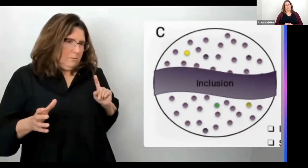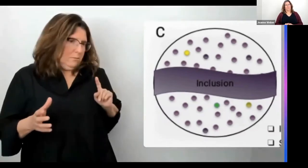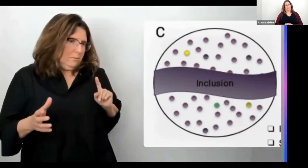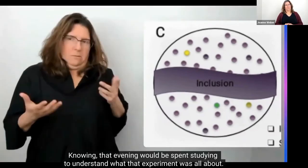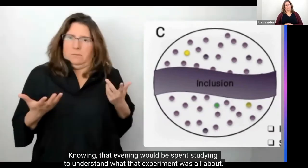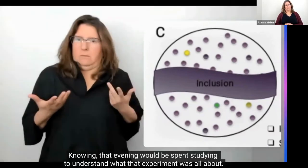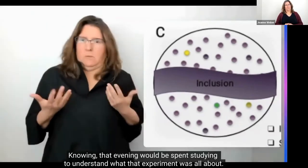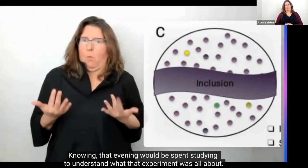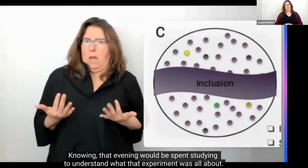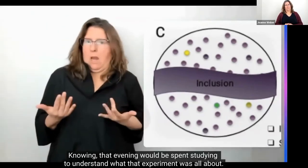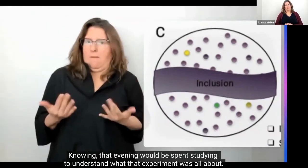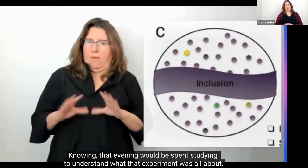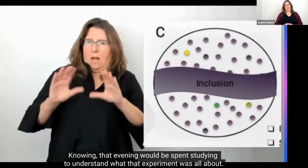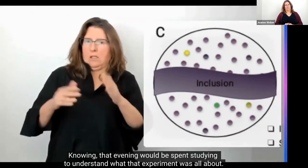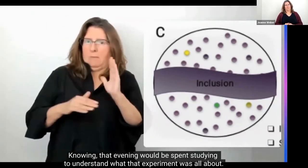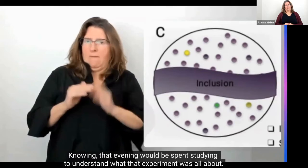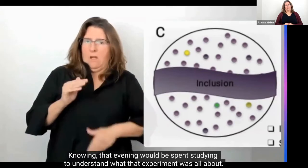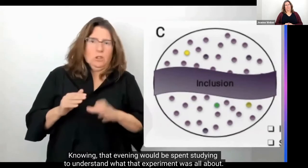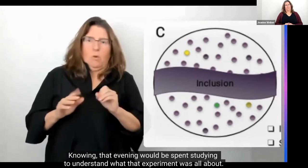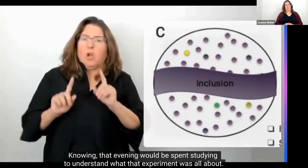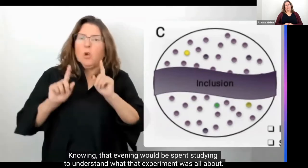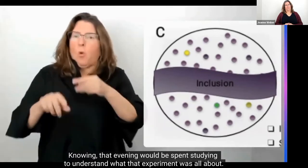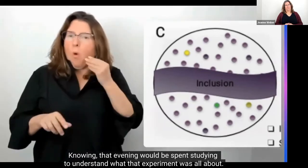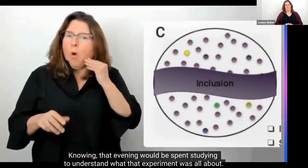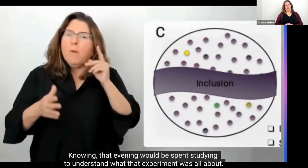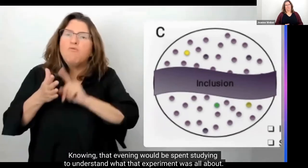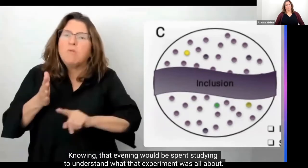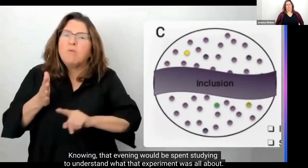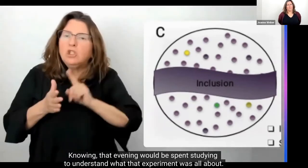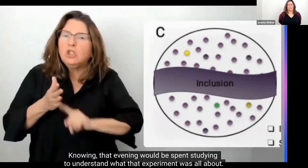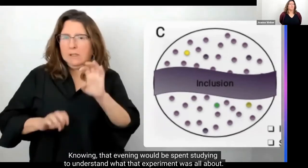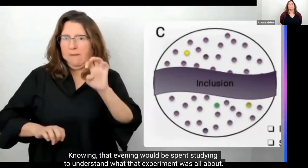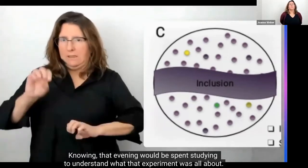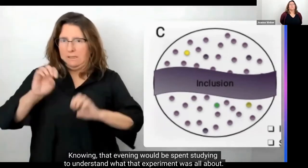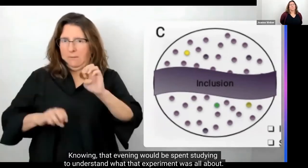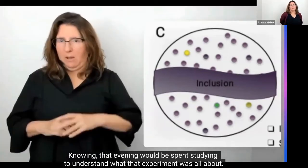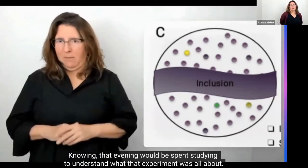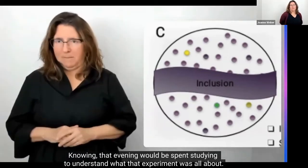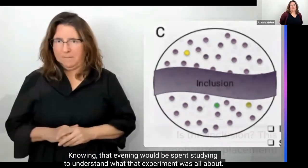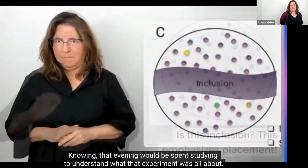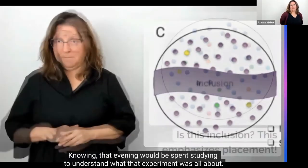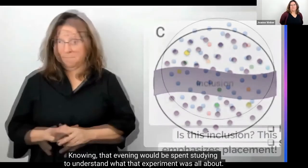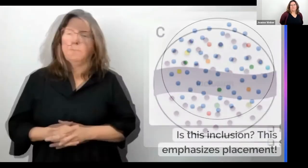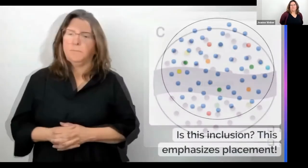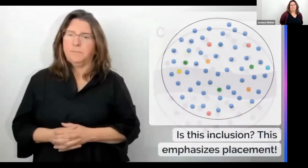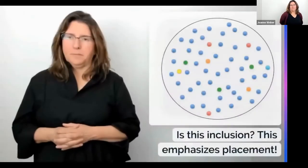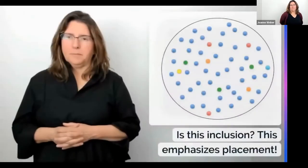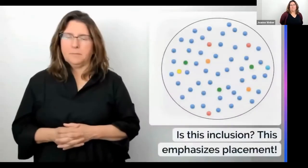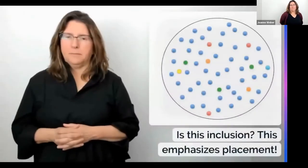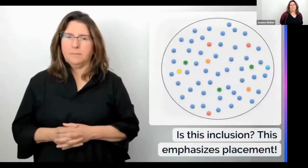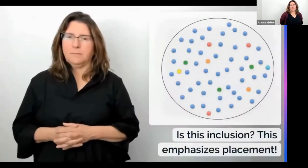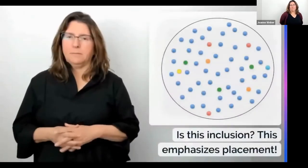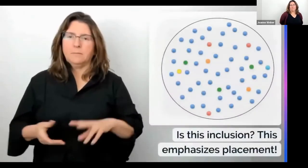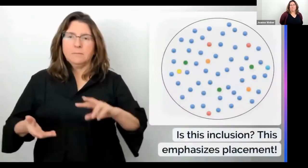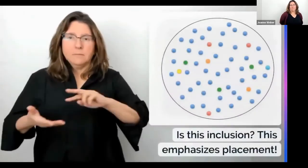along, knowing that evening would be spent studying to understand what that experiment was all about.